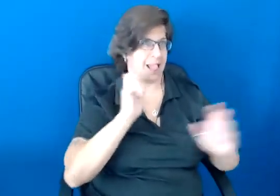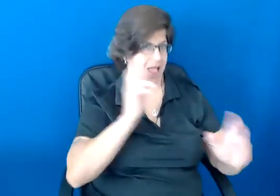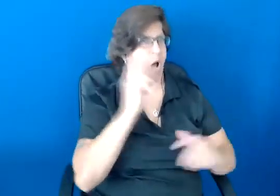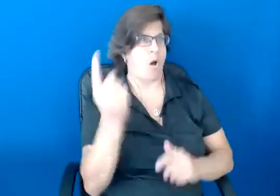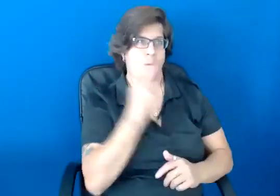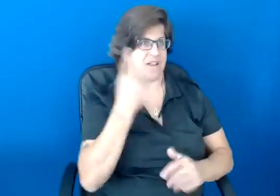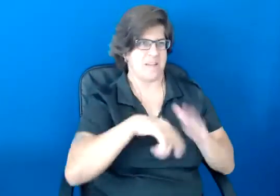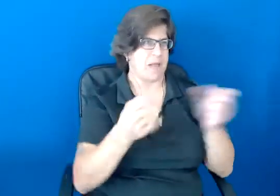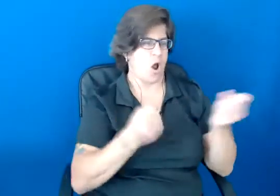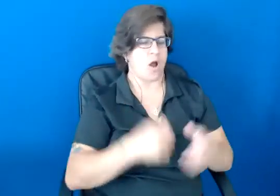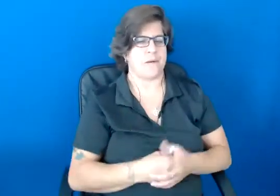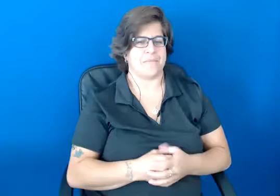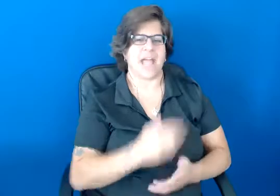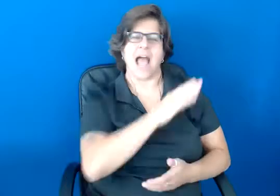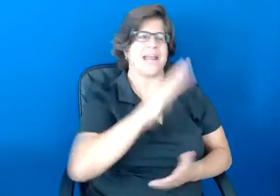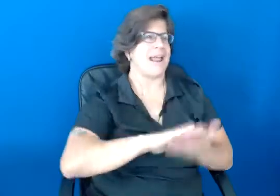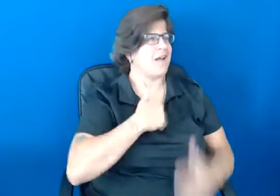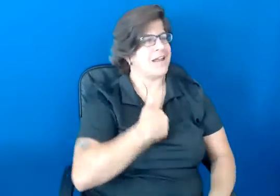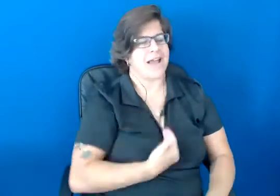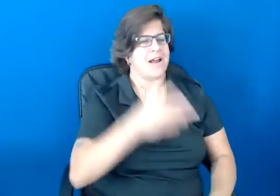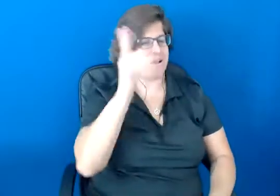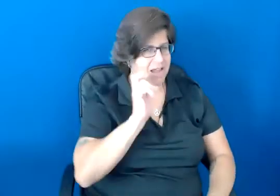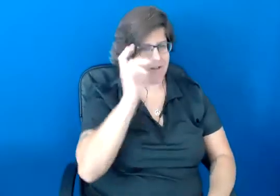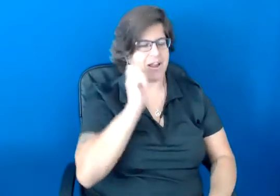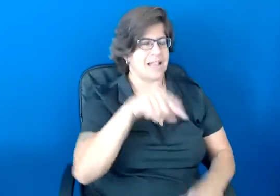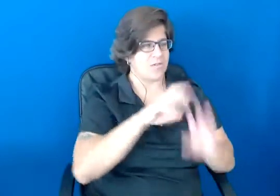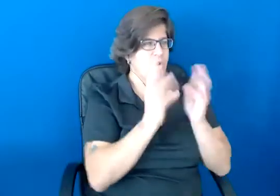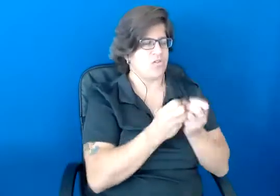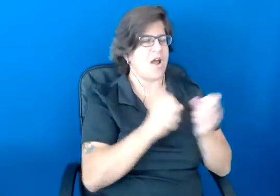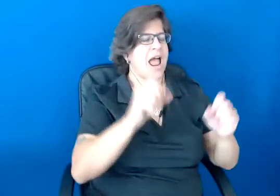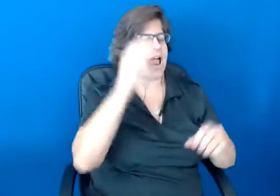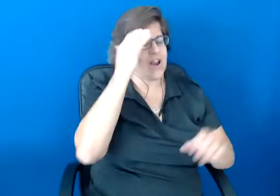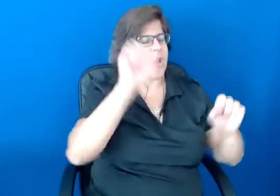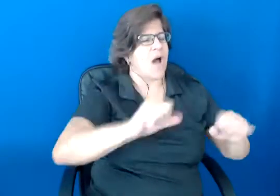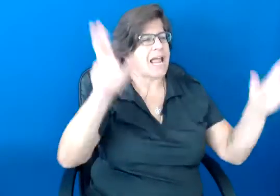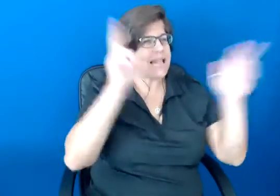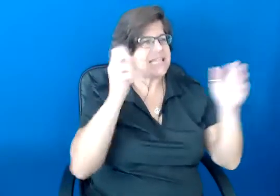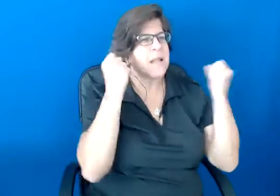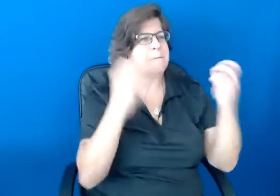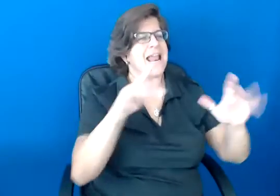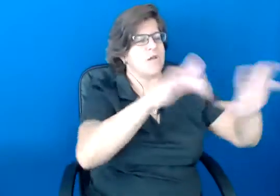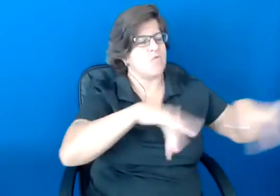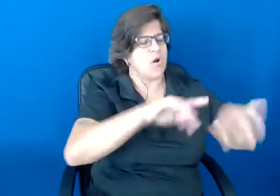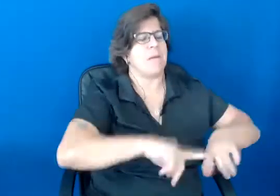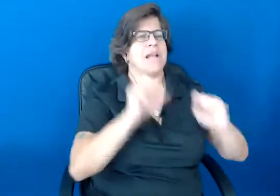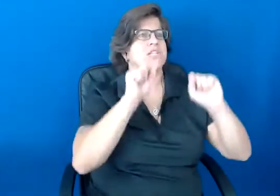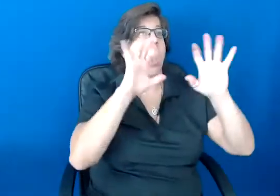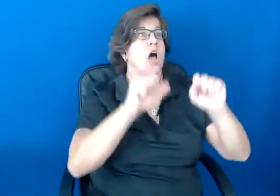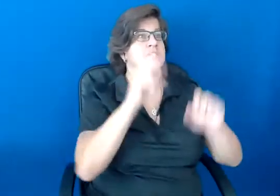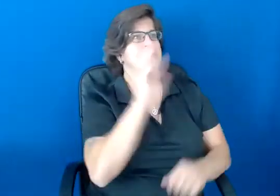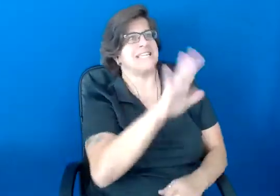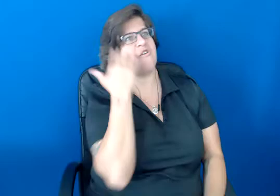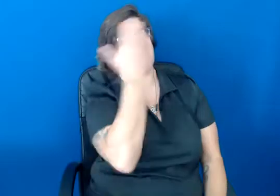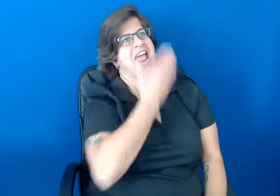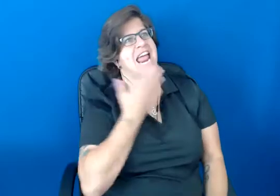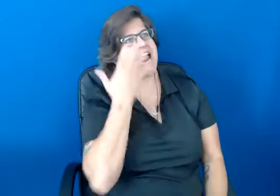I never get tired of hearing this workshop, and I know that I can listen to many recordings, but it's so awesome to be able to see